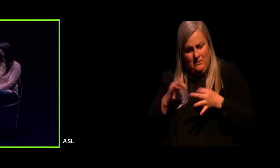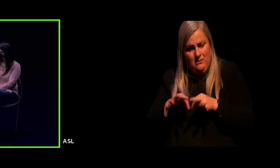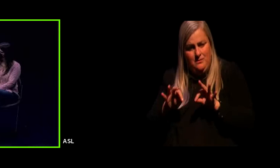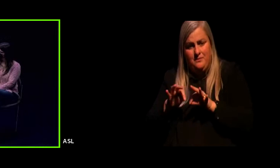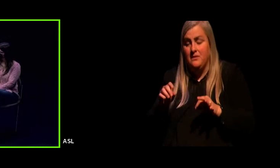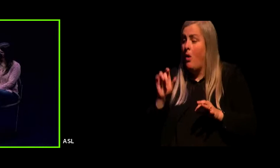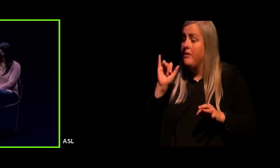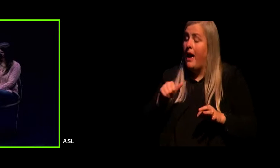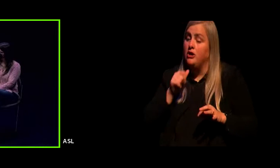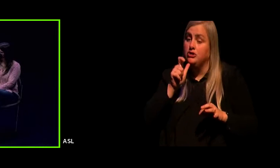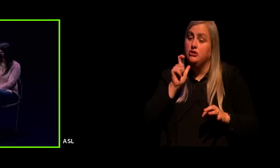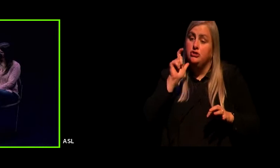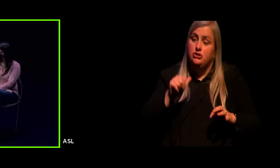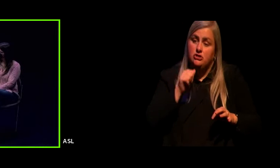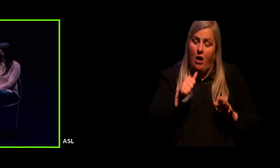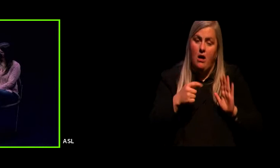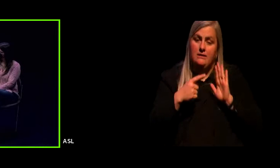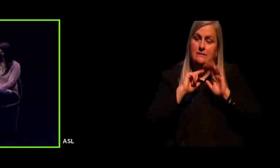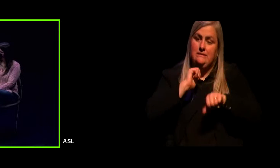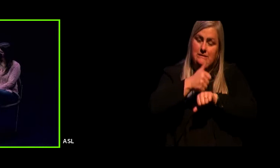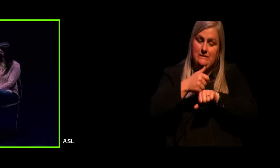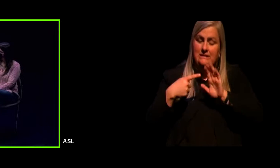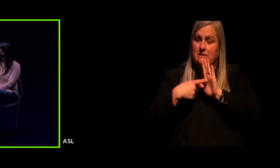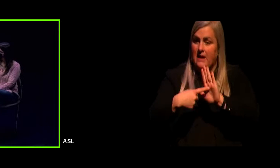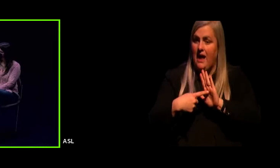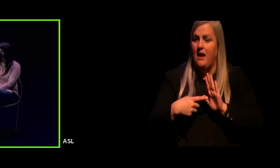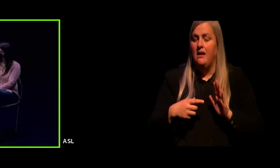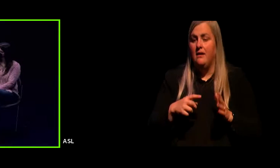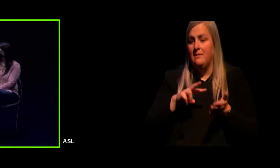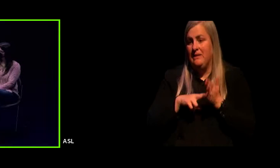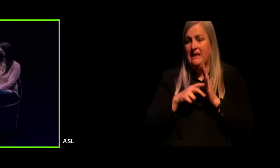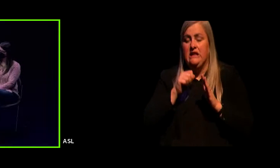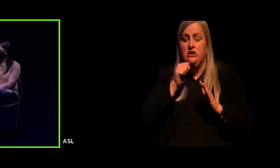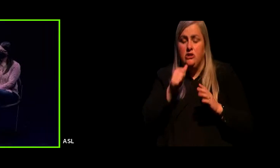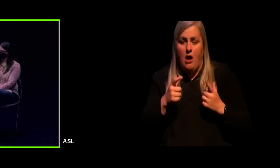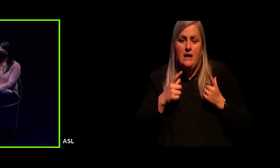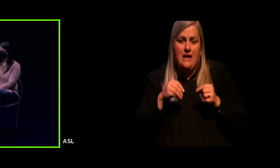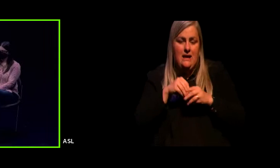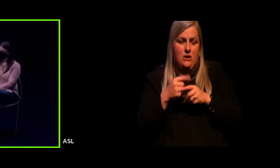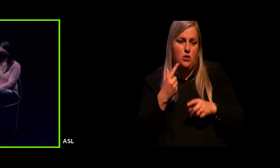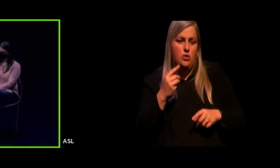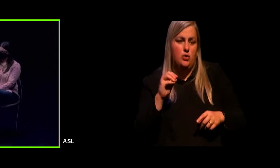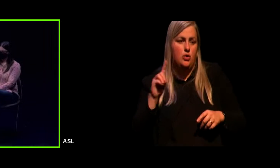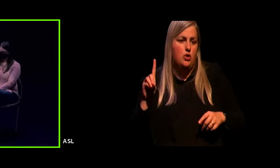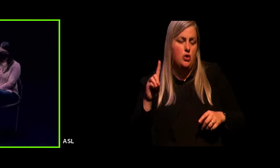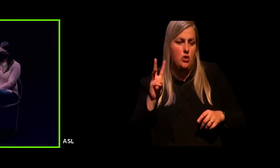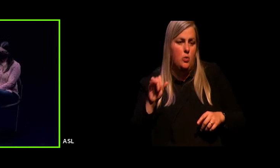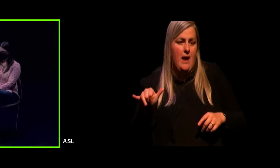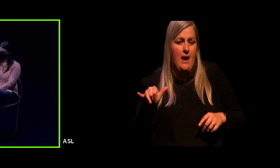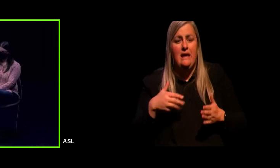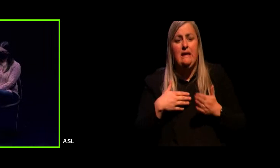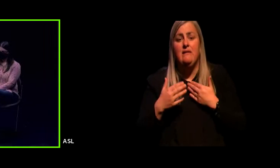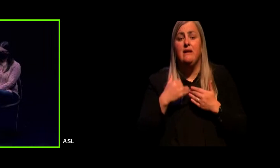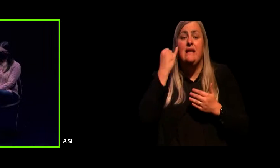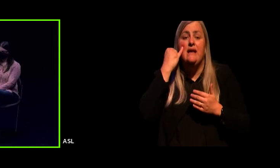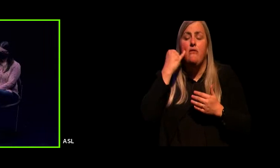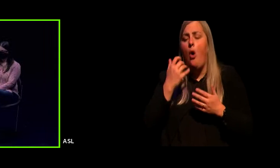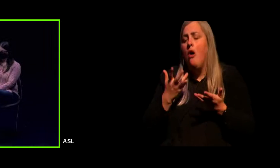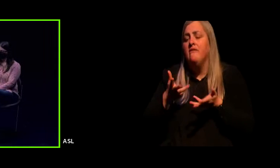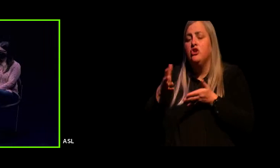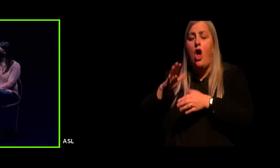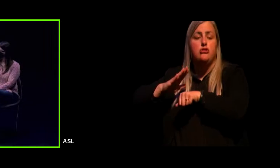be on display, then it's not being done in a good way, even if you've talked with an Indigenous person who, it consulted about